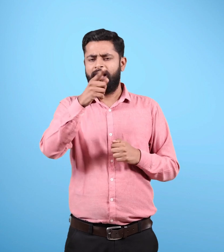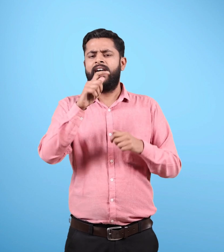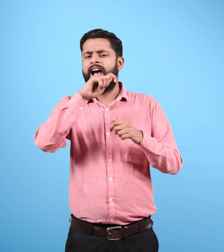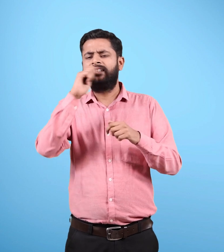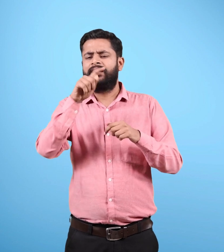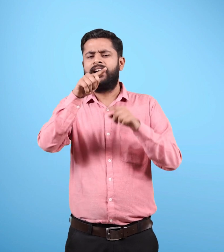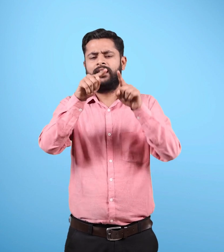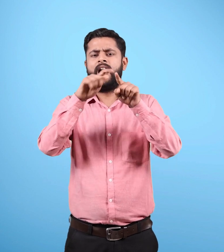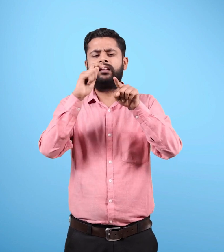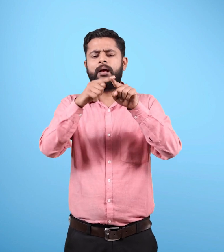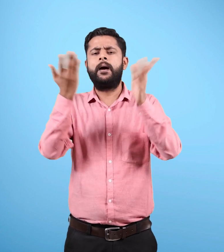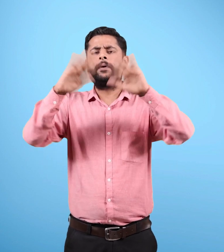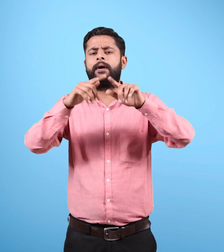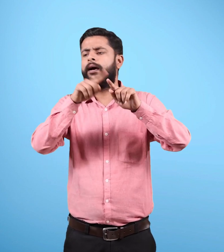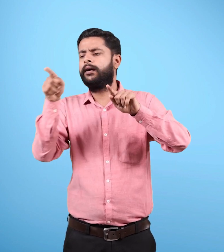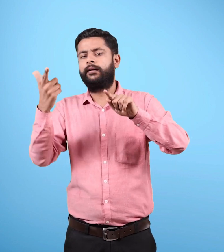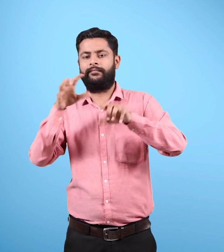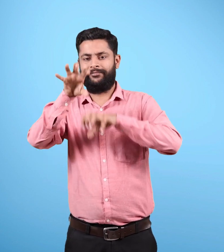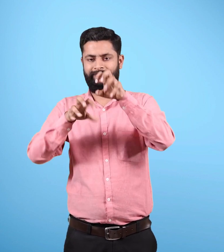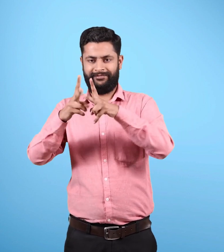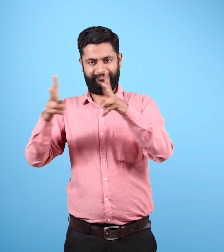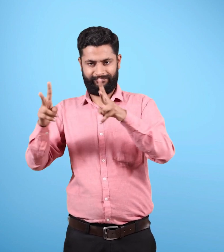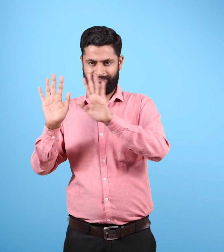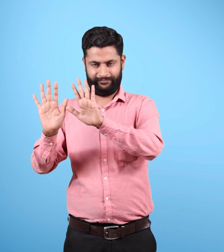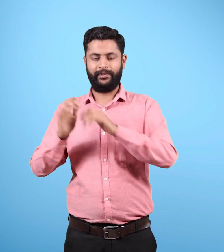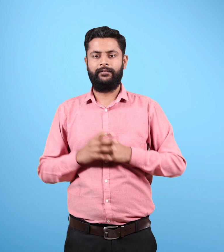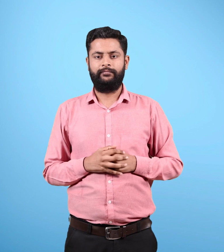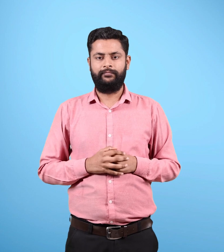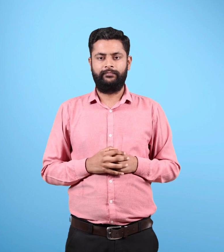Ingredients, chicken. Sources, animal.